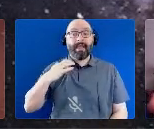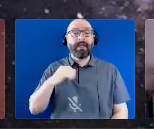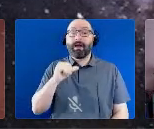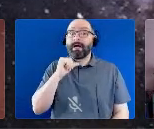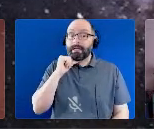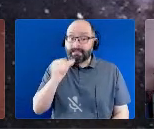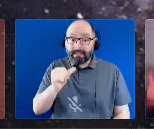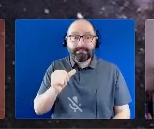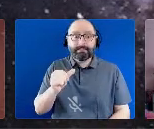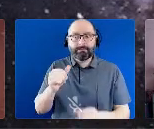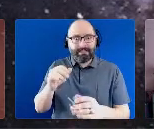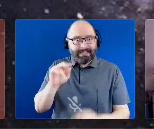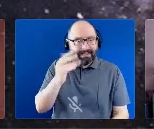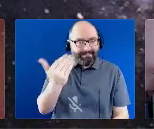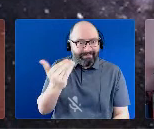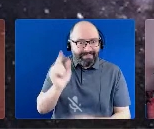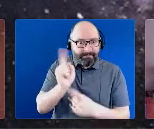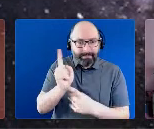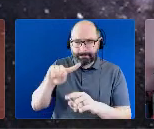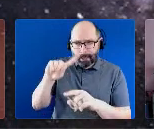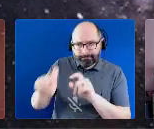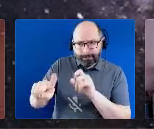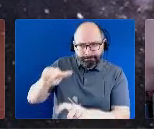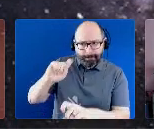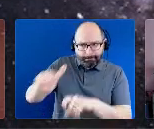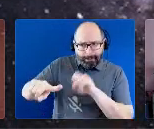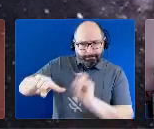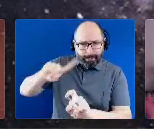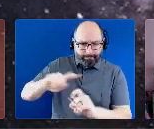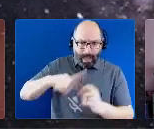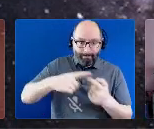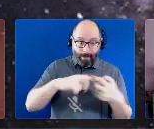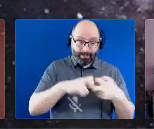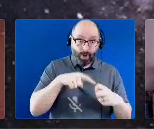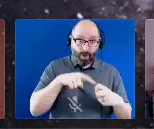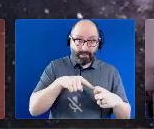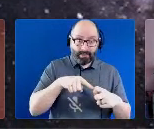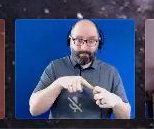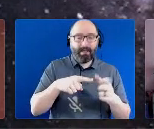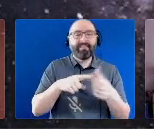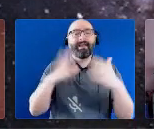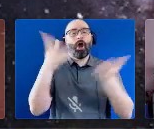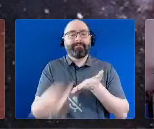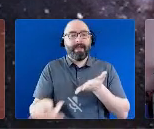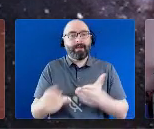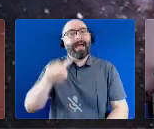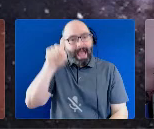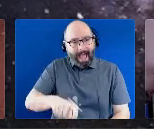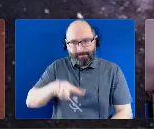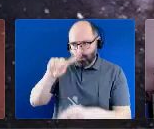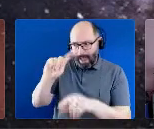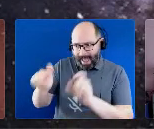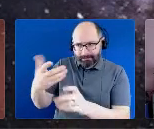minutes talking about this problem before they give a solution, they've already failed. So let's go through what that could mean.